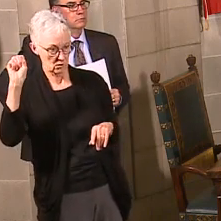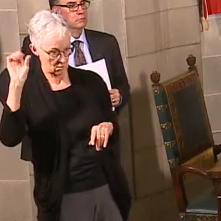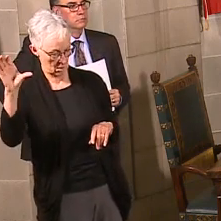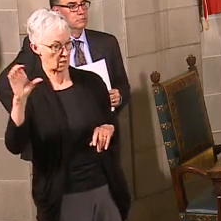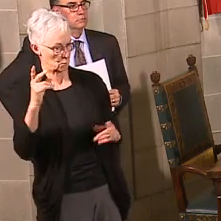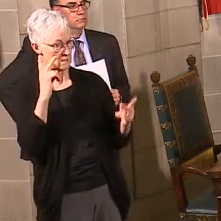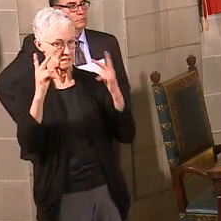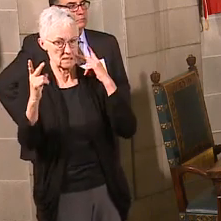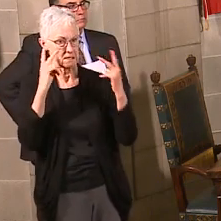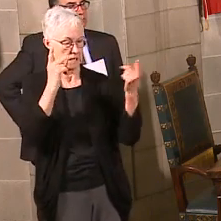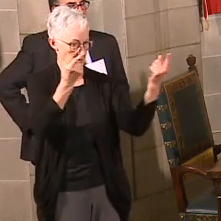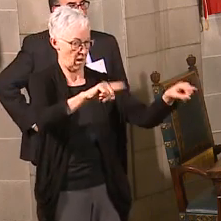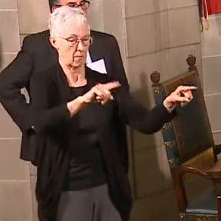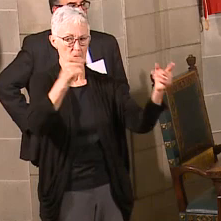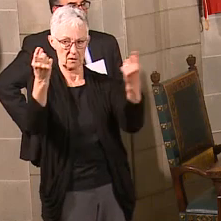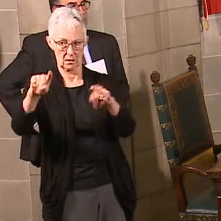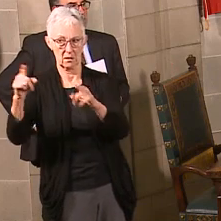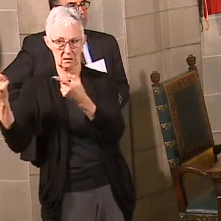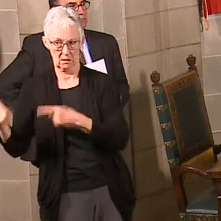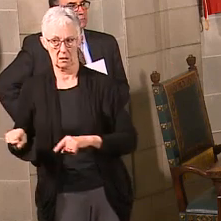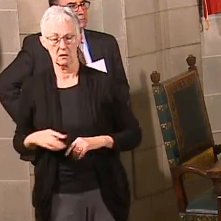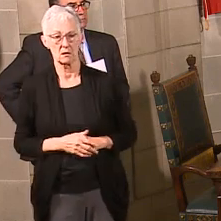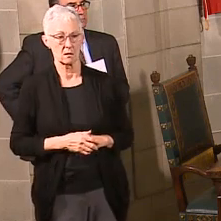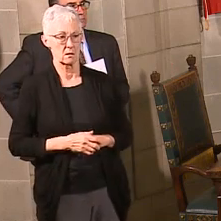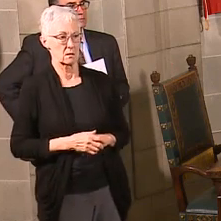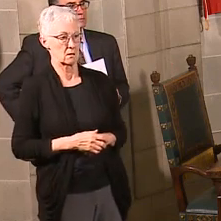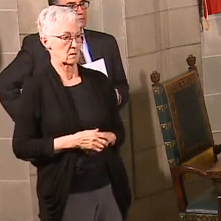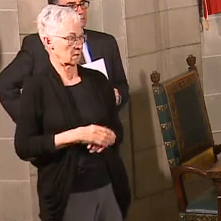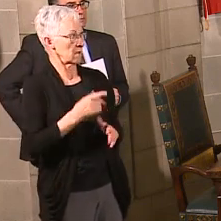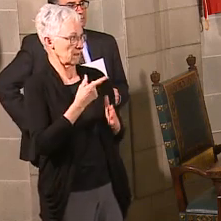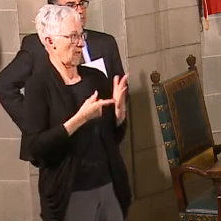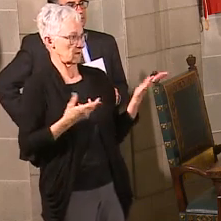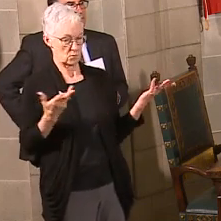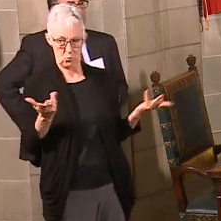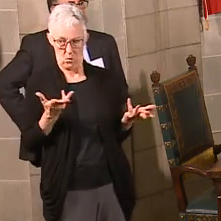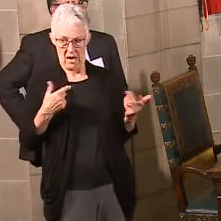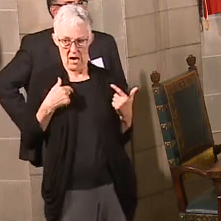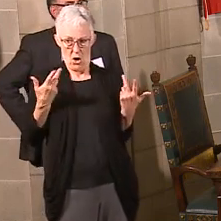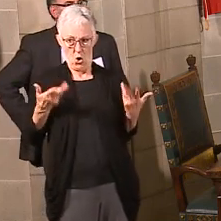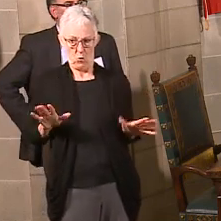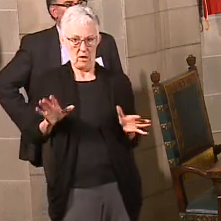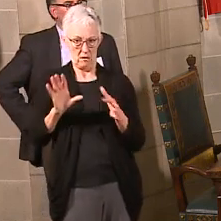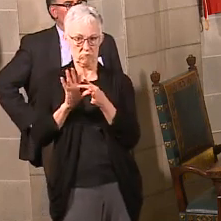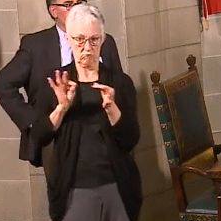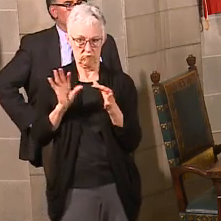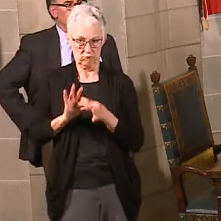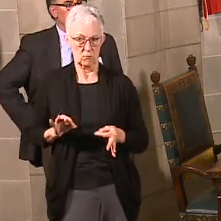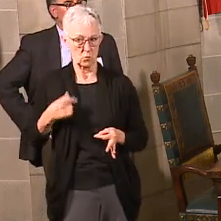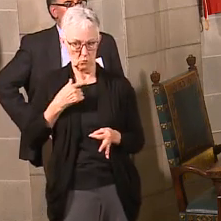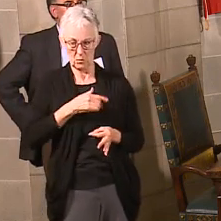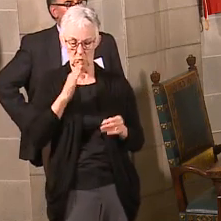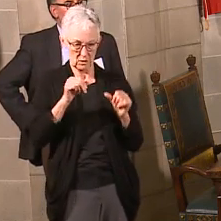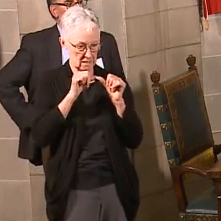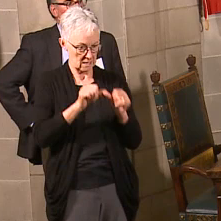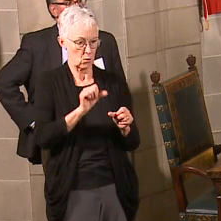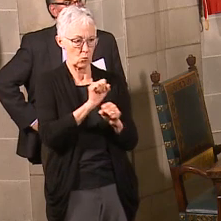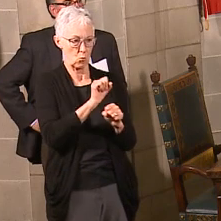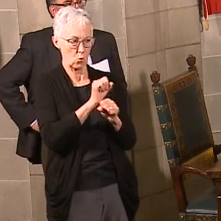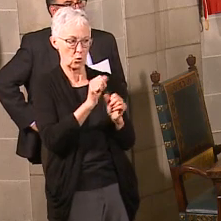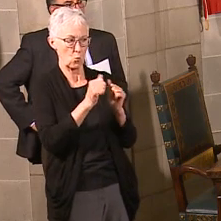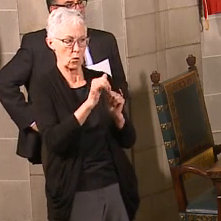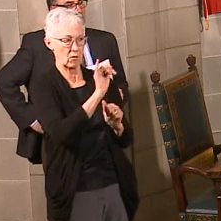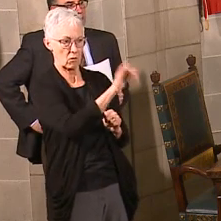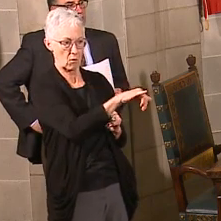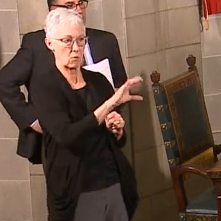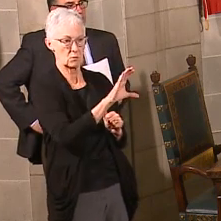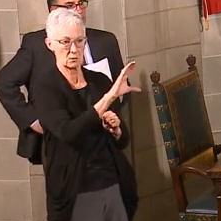seeing this. And so the steps that we're taking that I already kind of outlined are part of what we're doing to be able to mitigate this, and we'll continue to, work with those plants, because again, if you